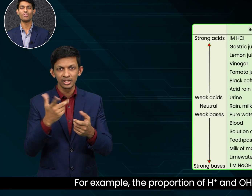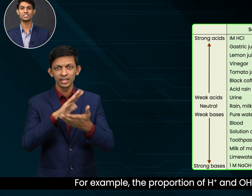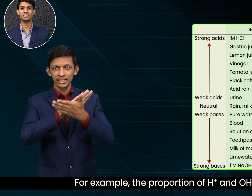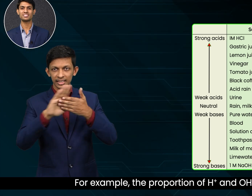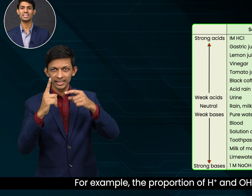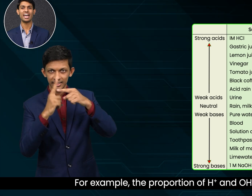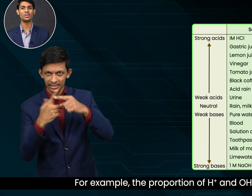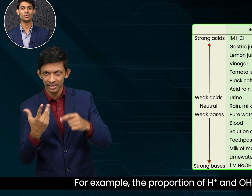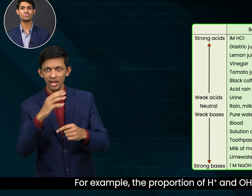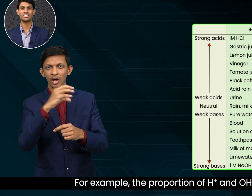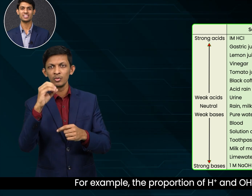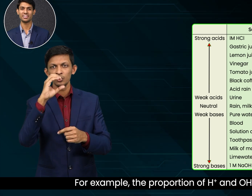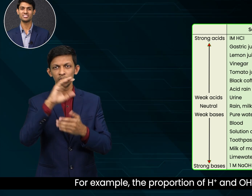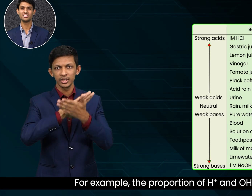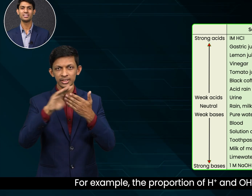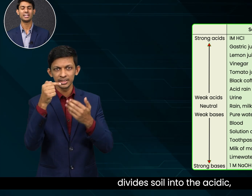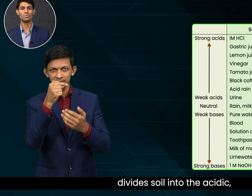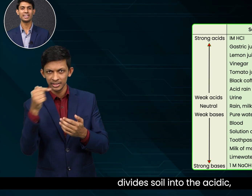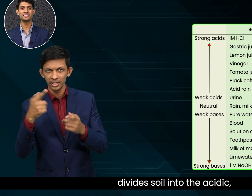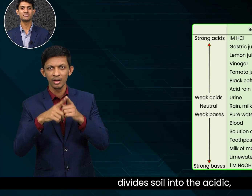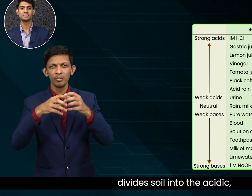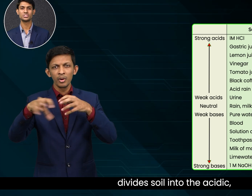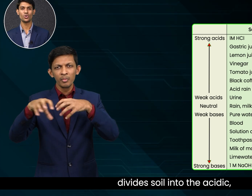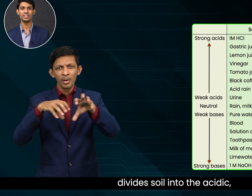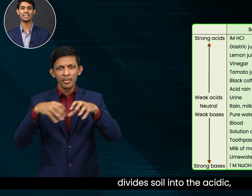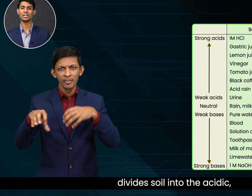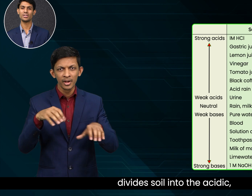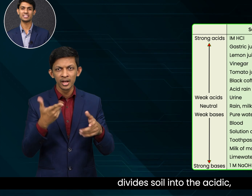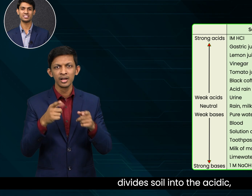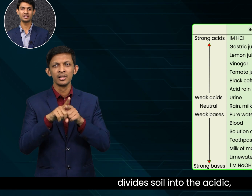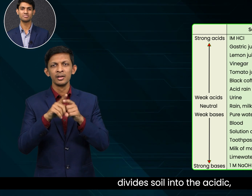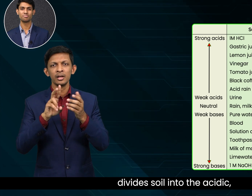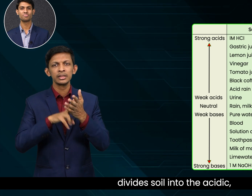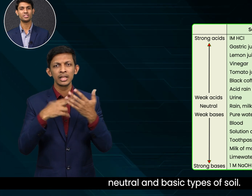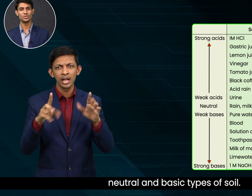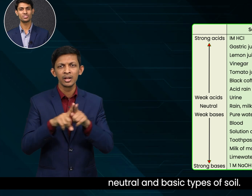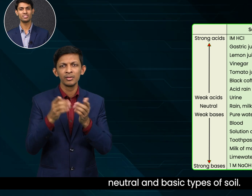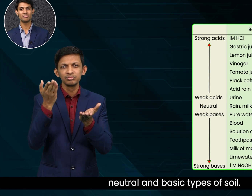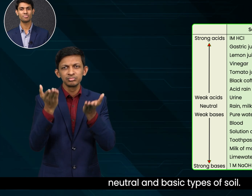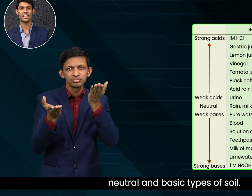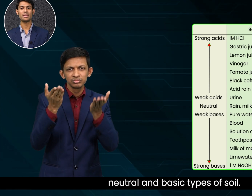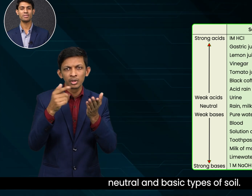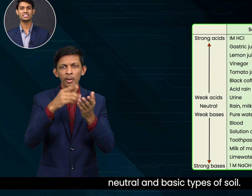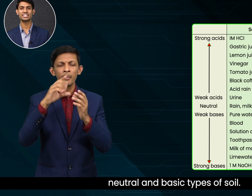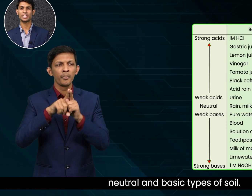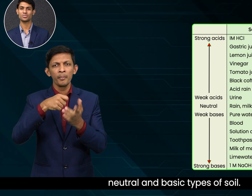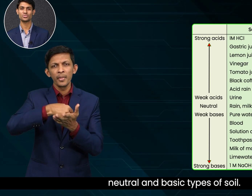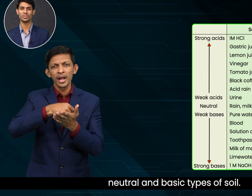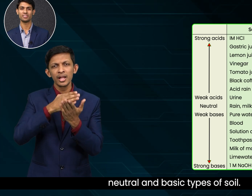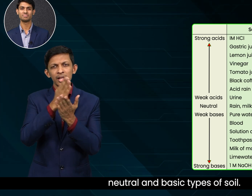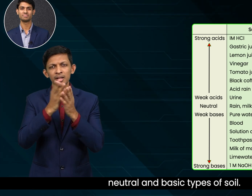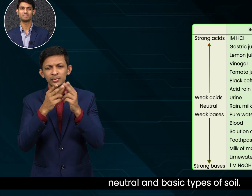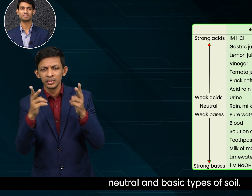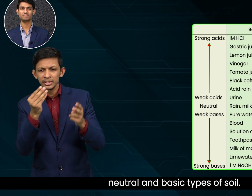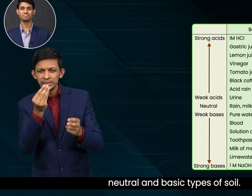proportion of H plus and OH minus ions divides soil into the acidic, neutral and basic types of